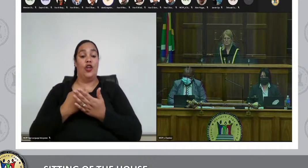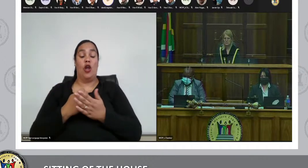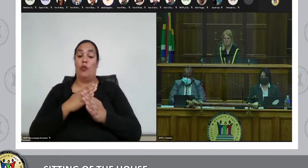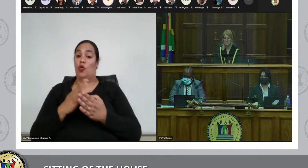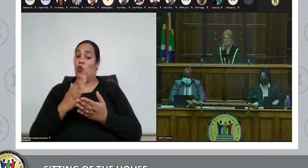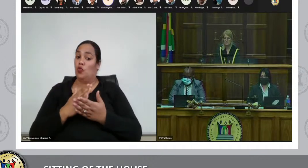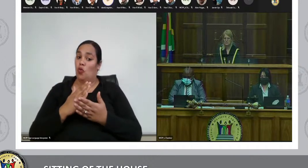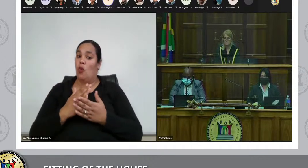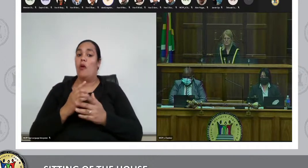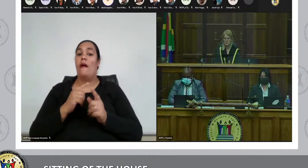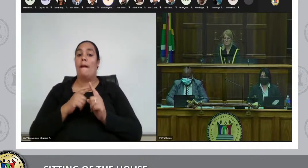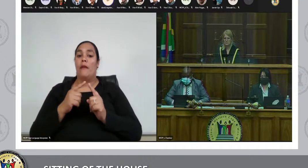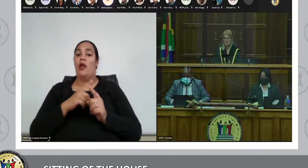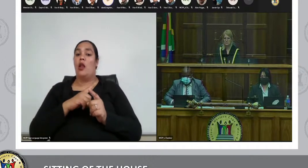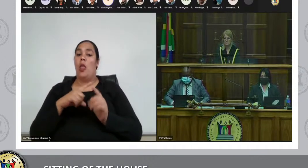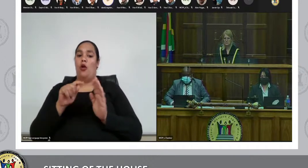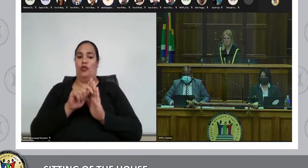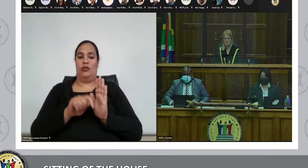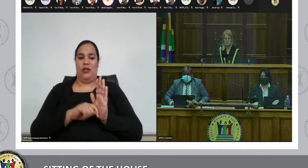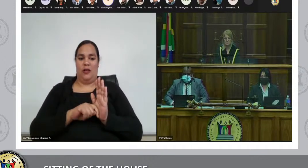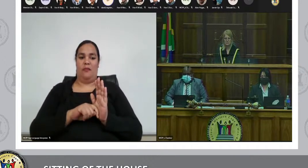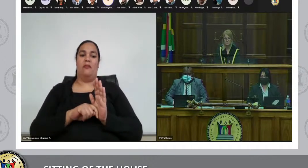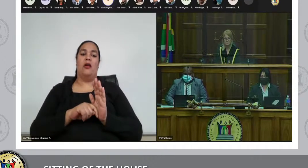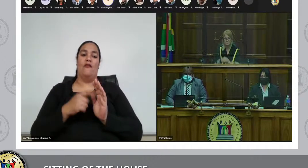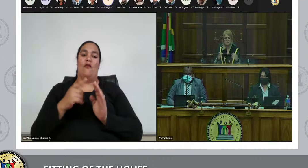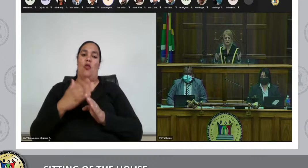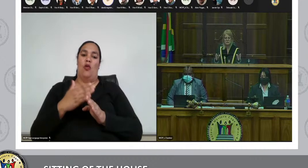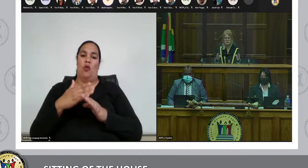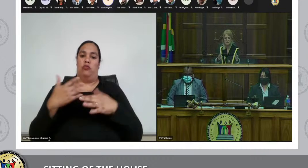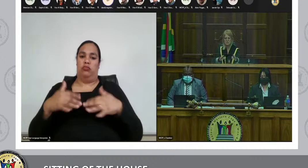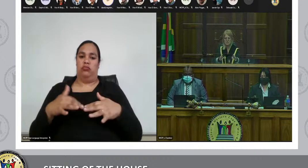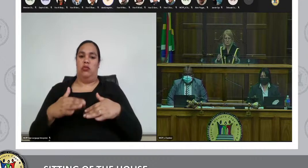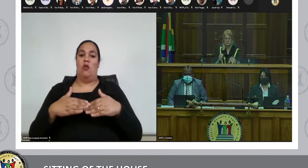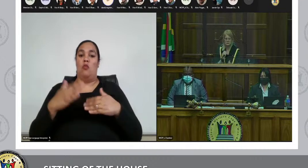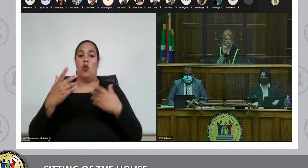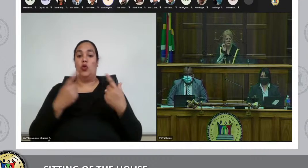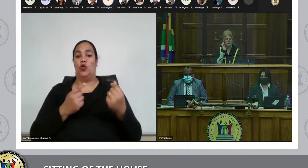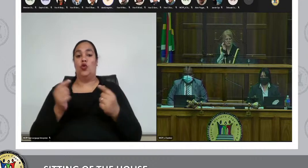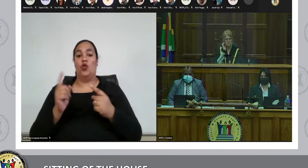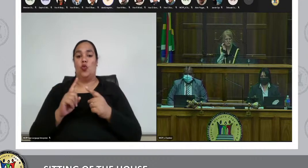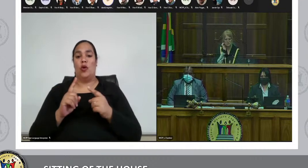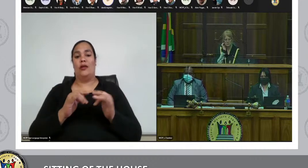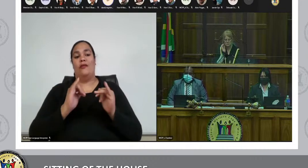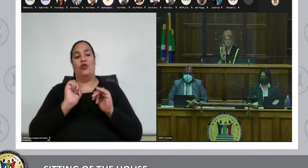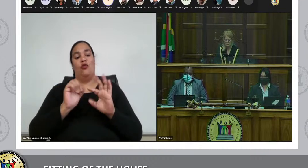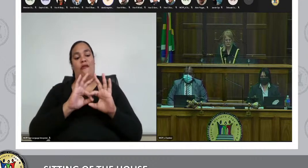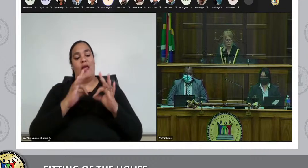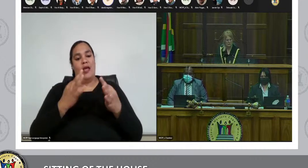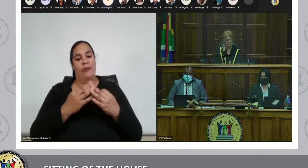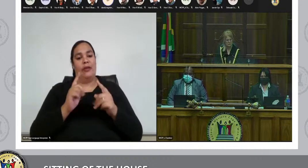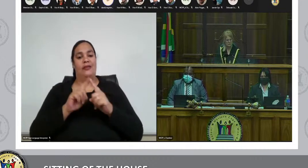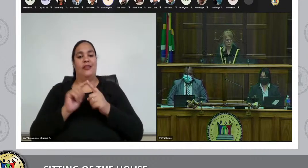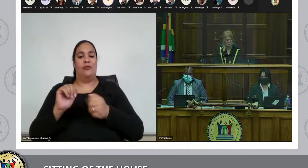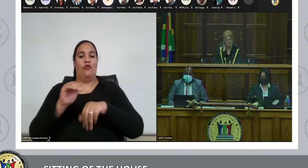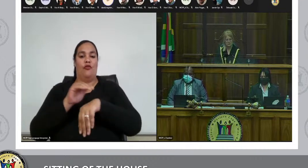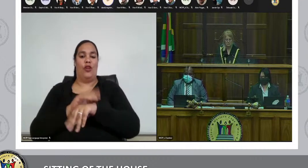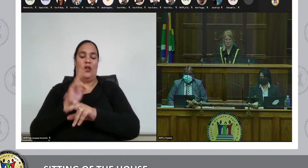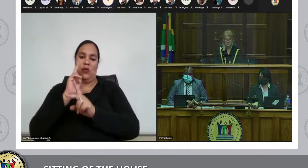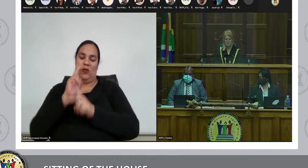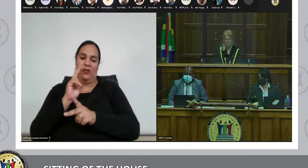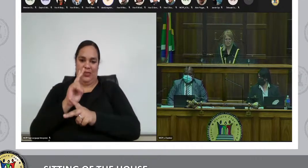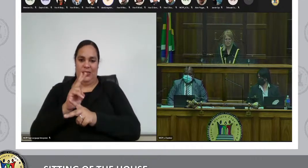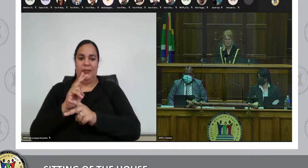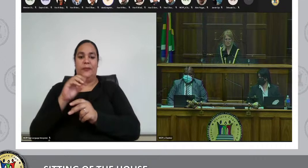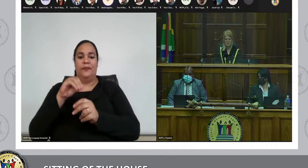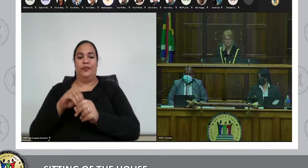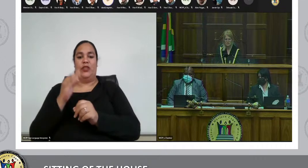uncertainty, and in the long term, remote workers are also more likely to invite their family and friends to visit